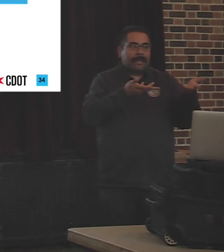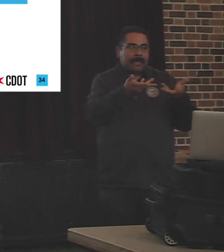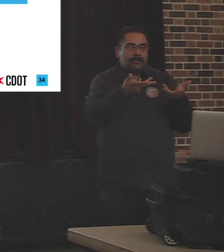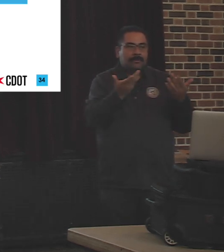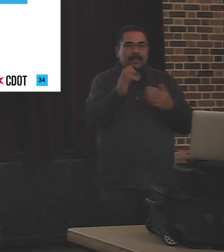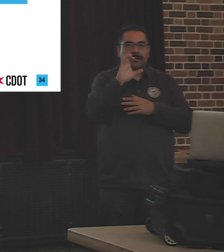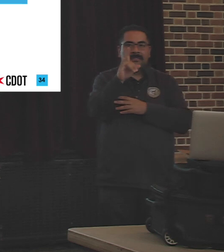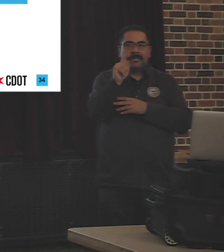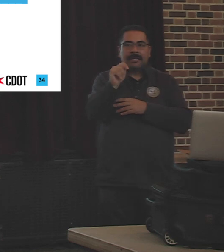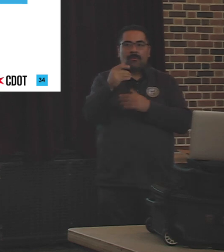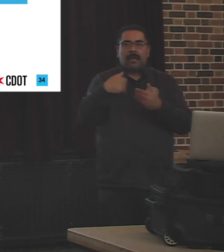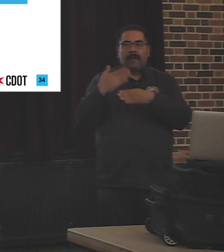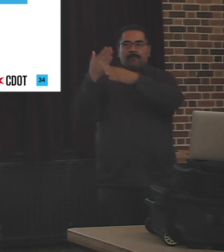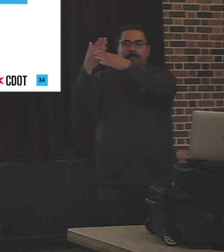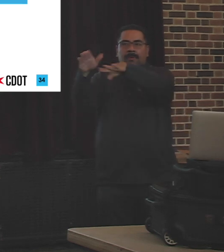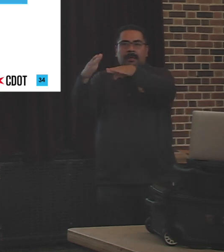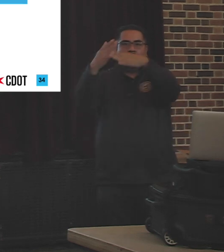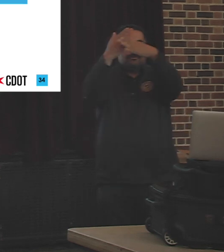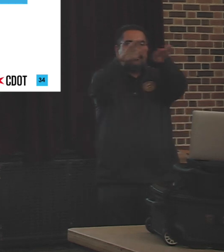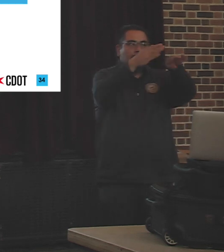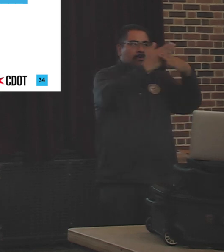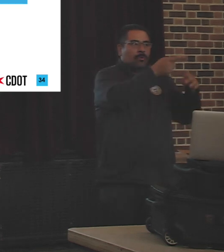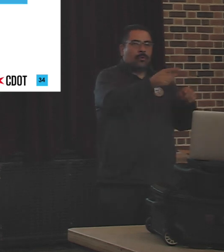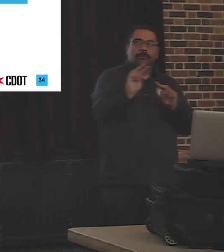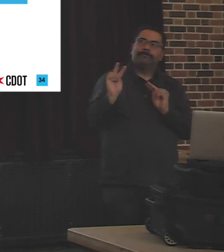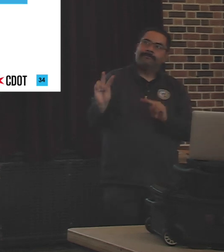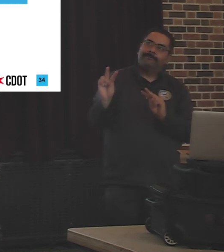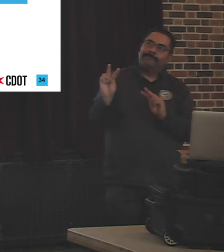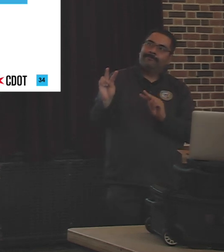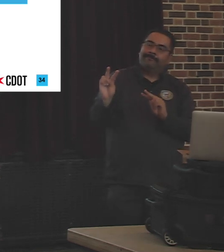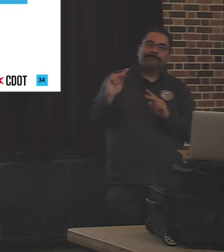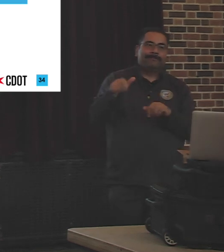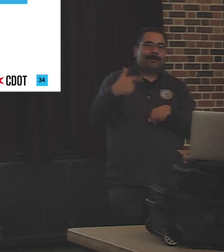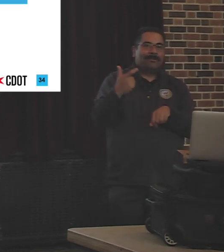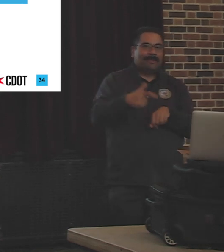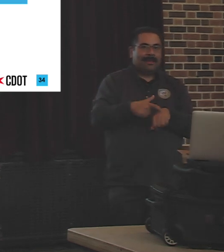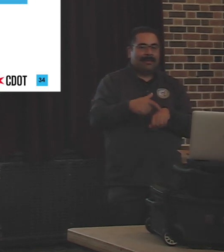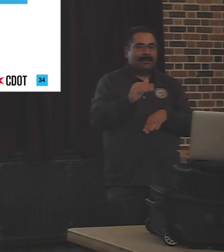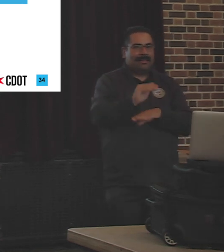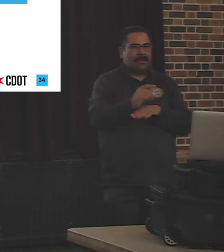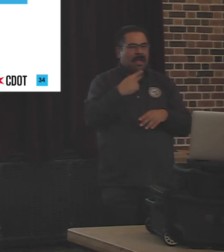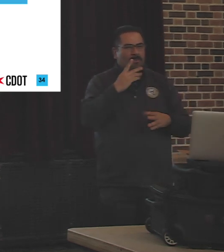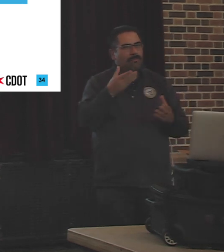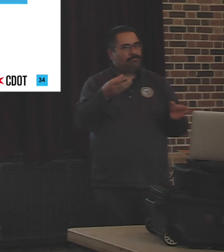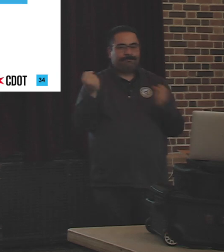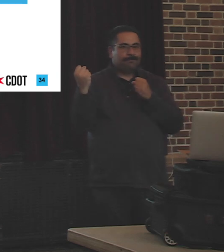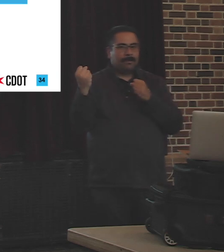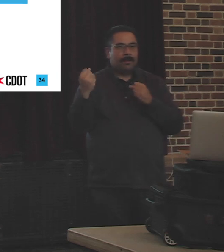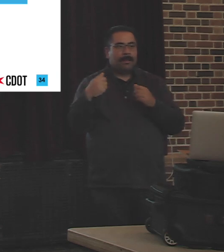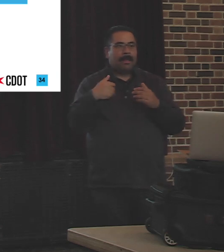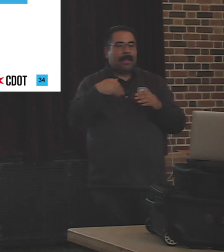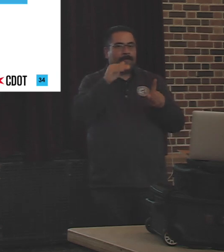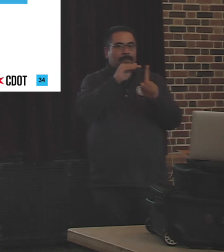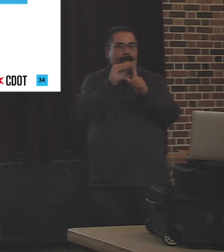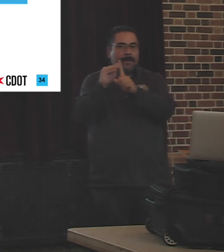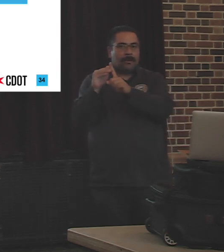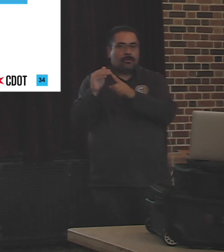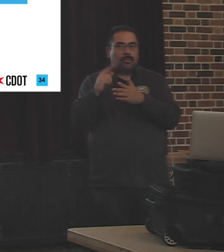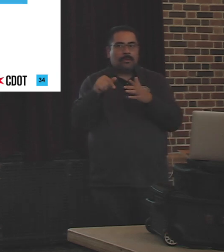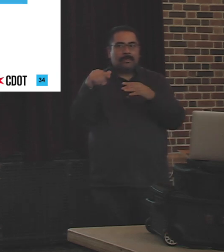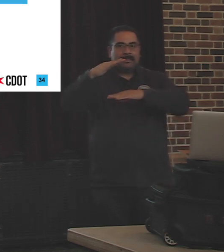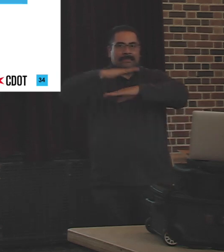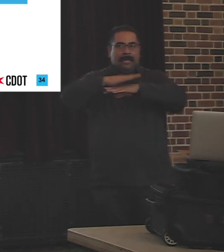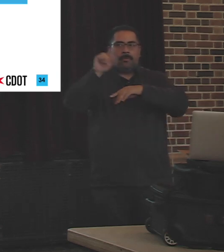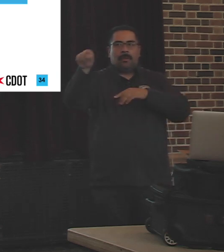to send you to the breakout rooms that you have been waiting for all night. So I'm just gonna go really quick to give you a reminder of what the